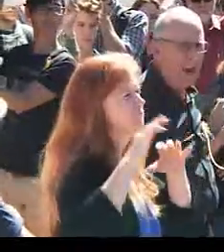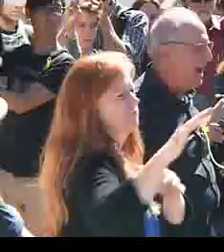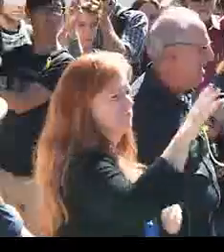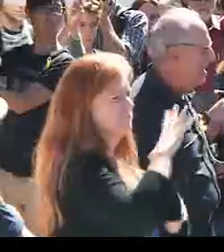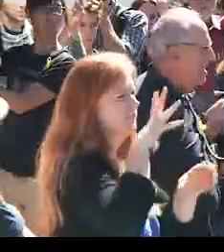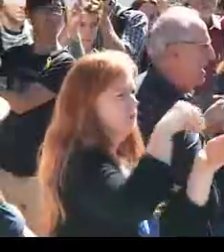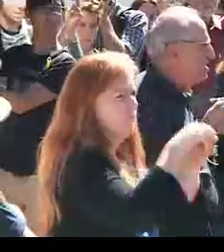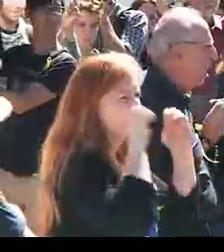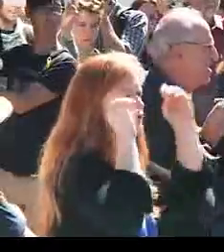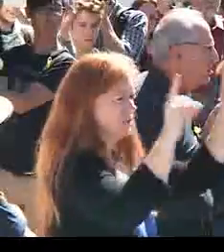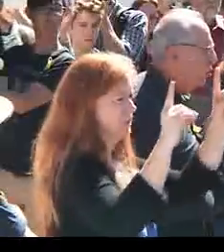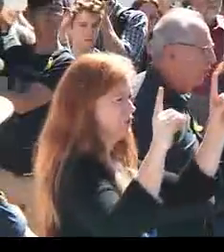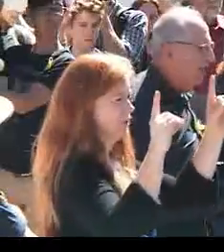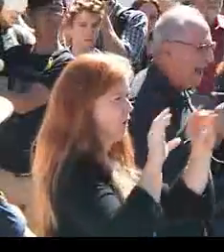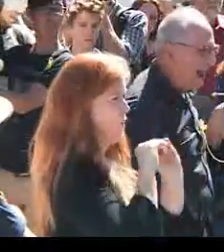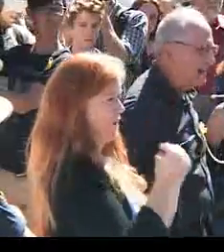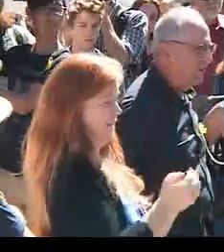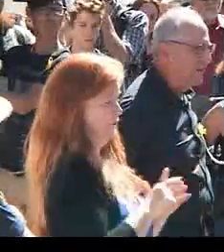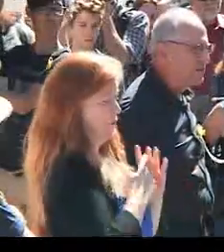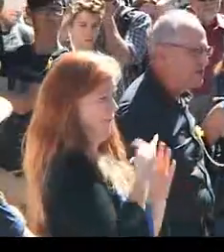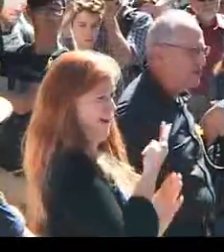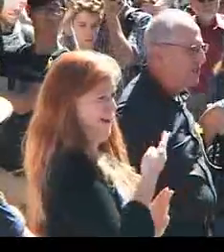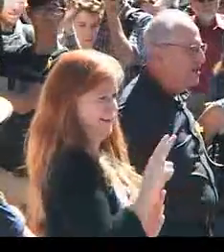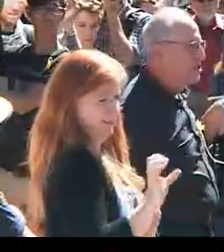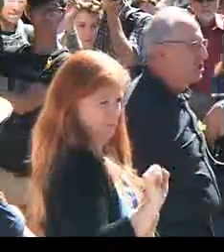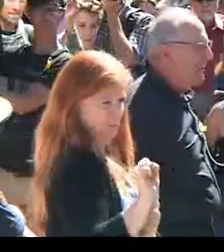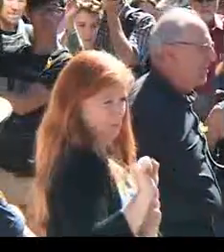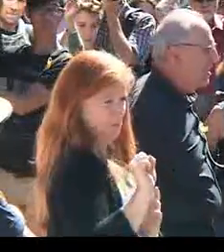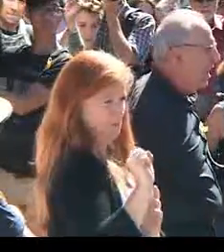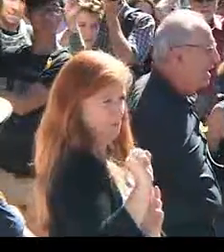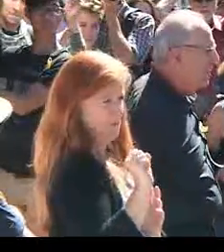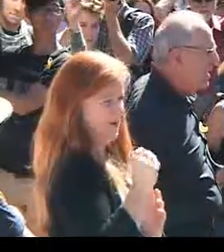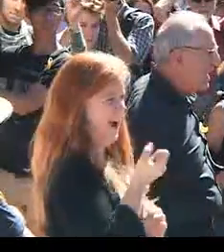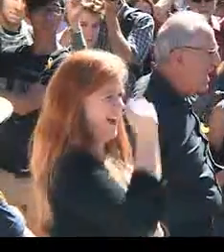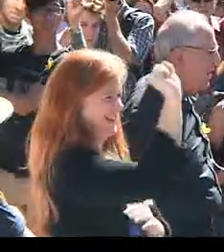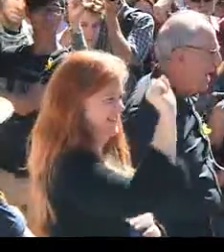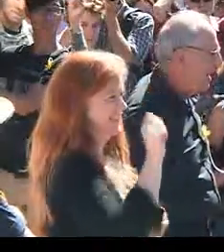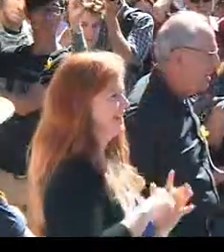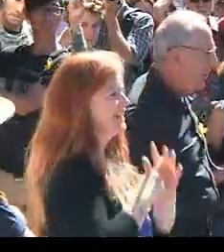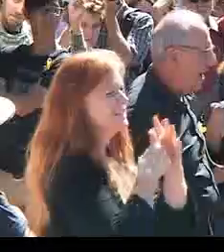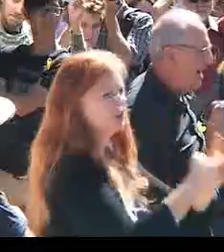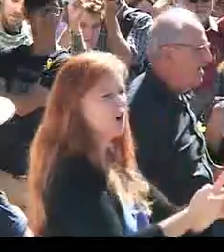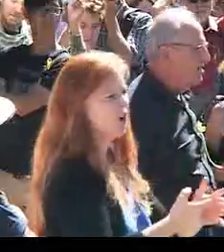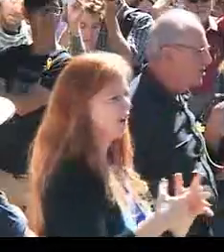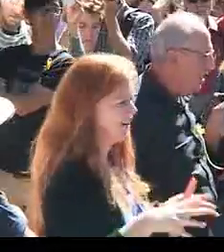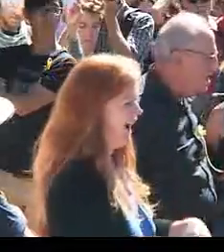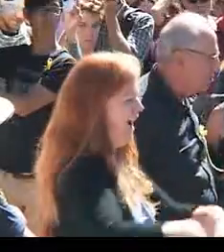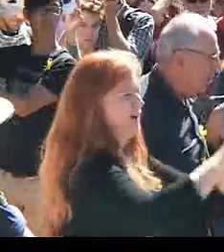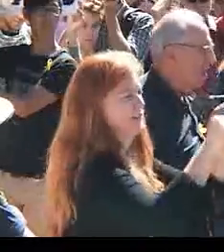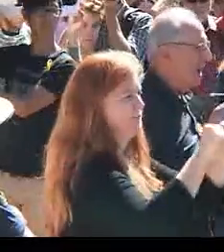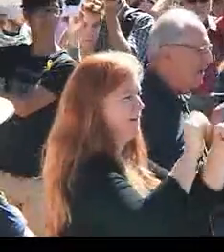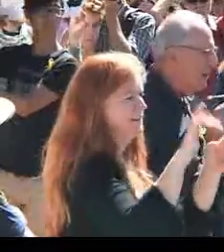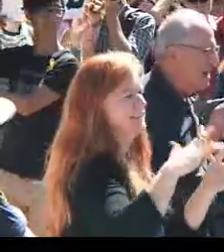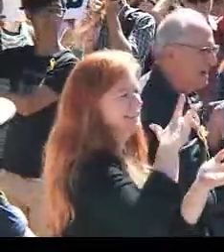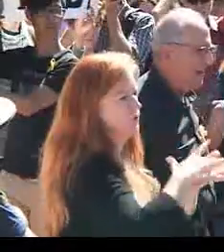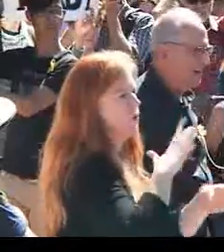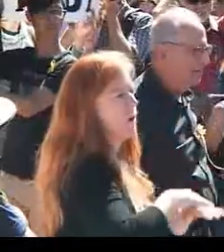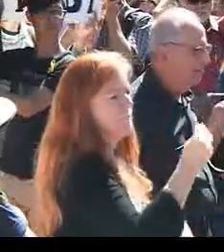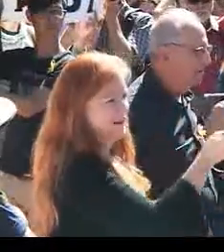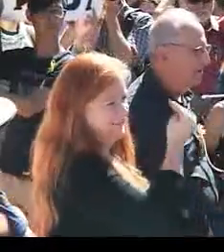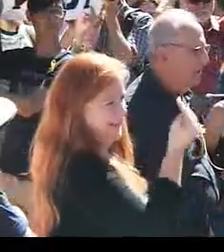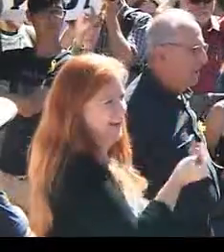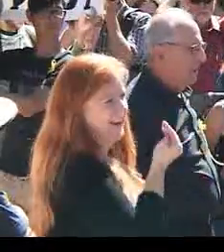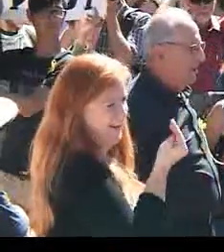that began as high school activists, jumped the gun and began the Occupy Central on